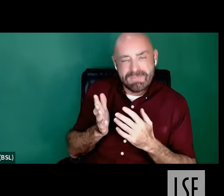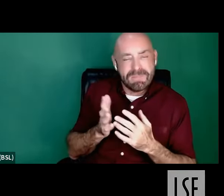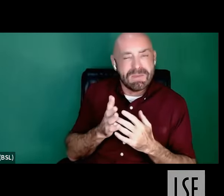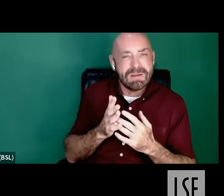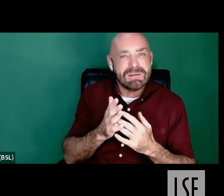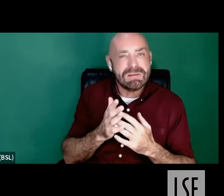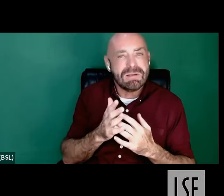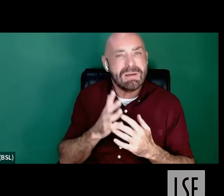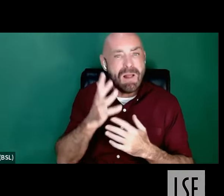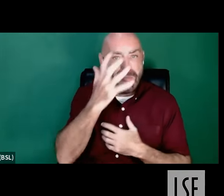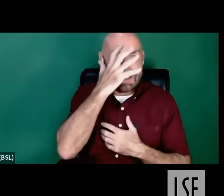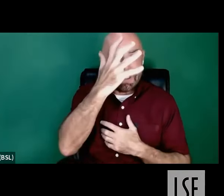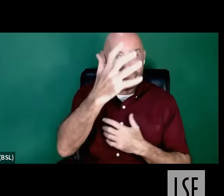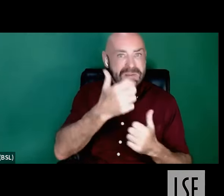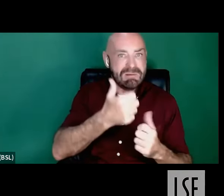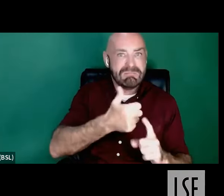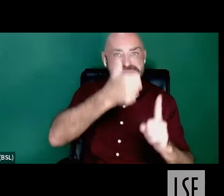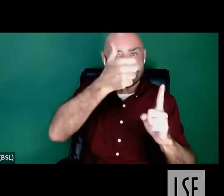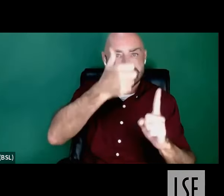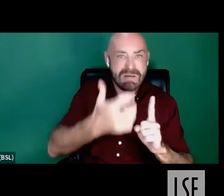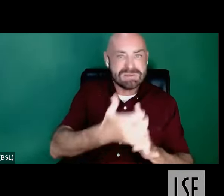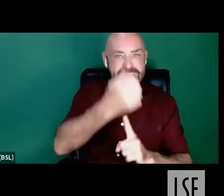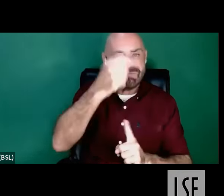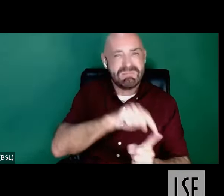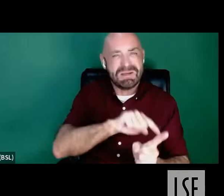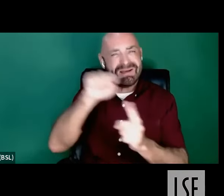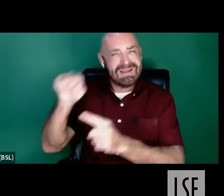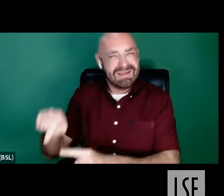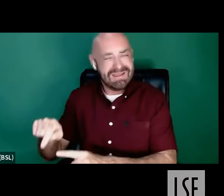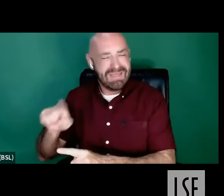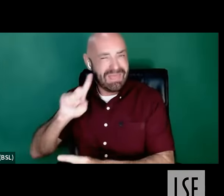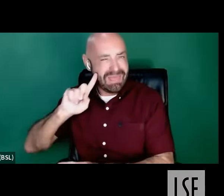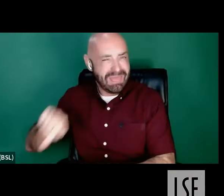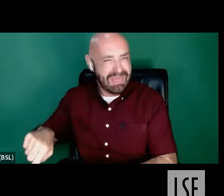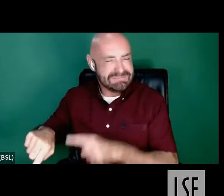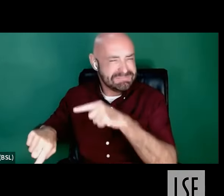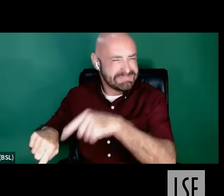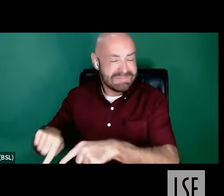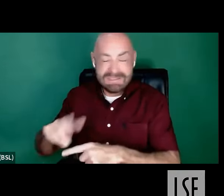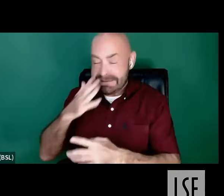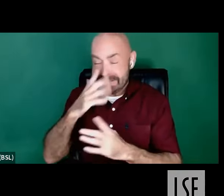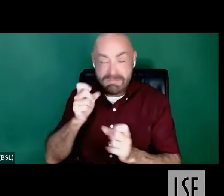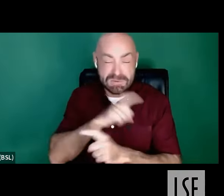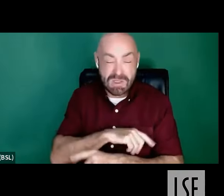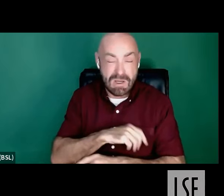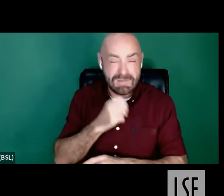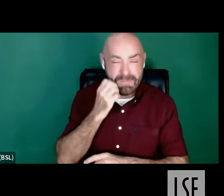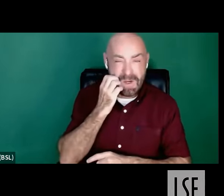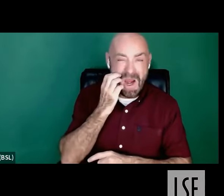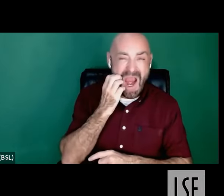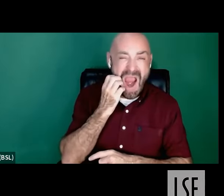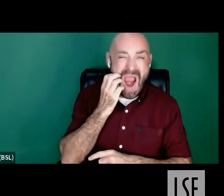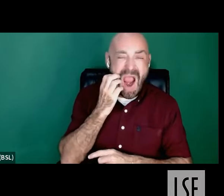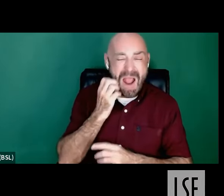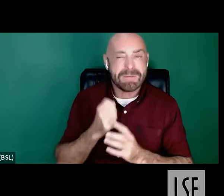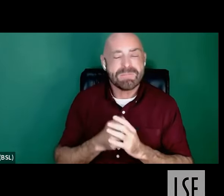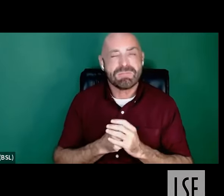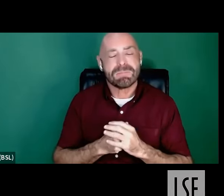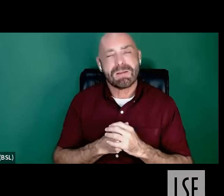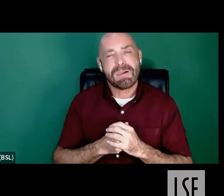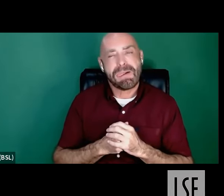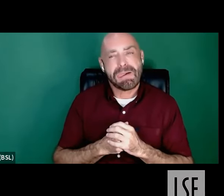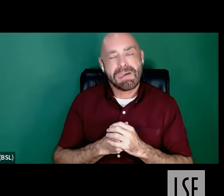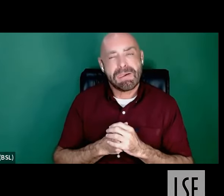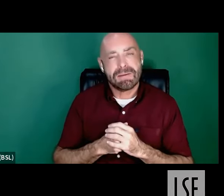but you hammer everything else and you're supposed to be a success. That seems incredibly bizarre. And Ed, Liam,